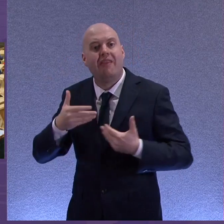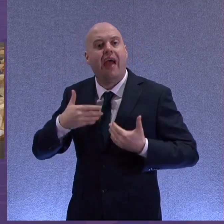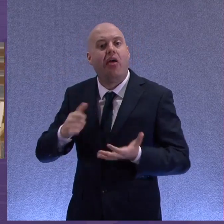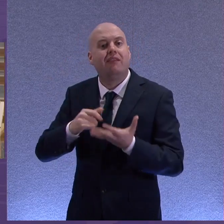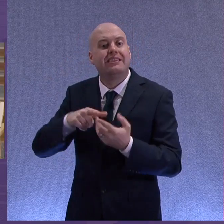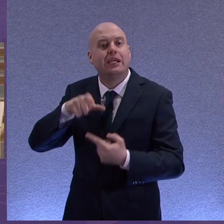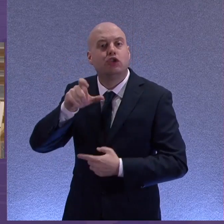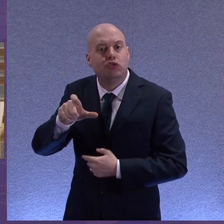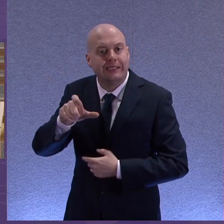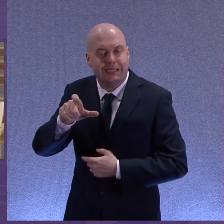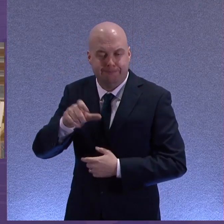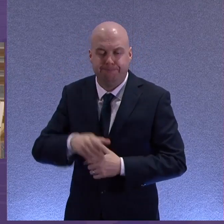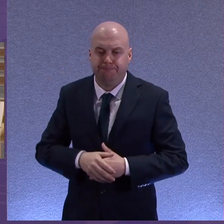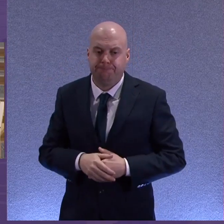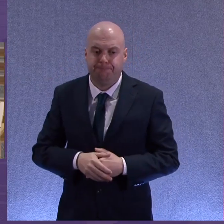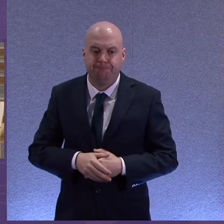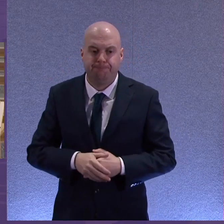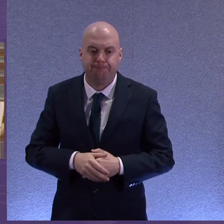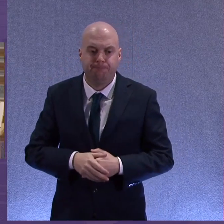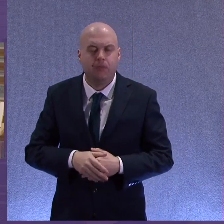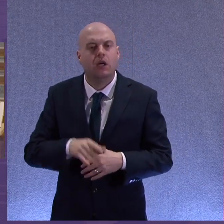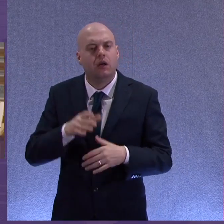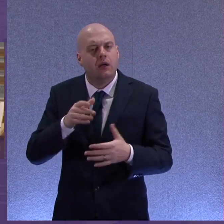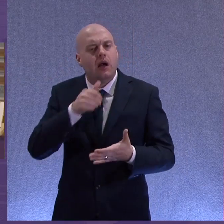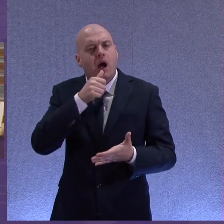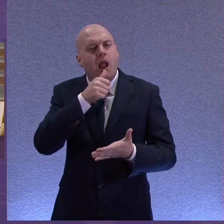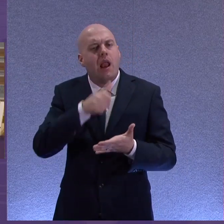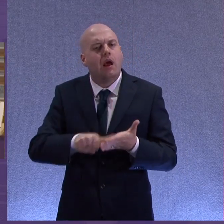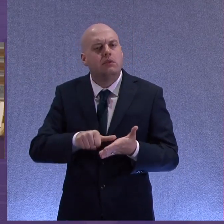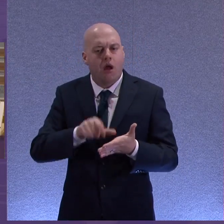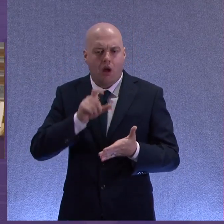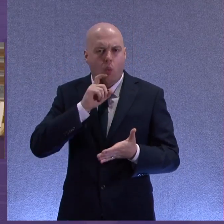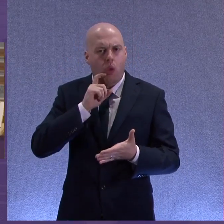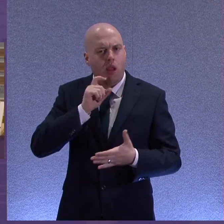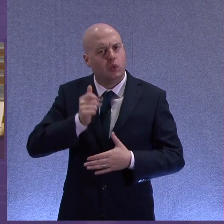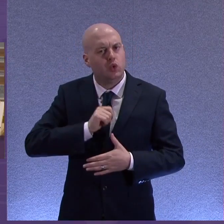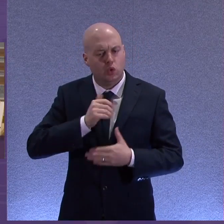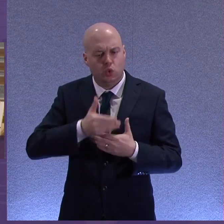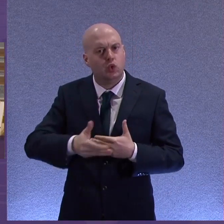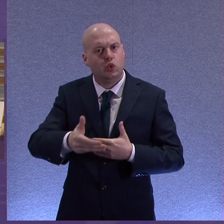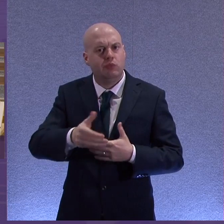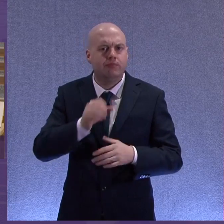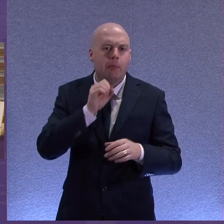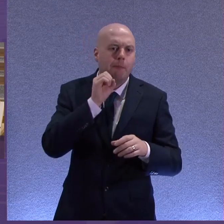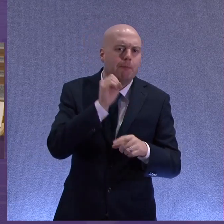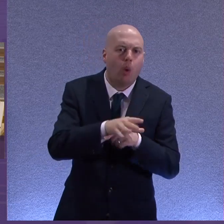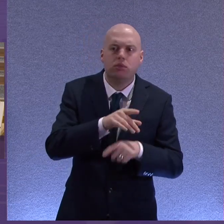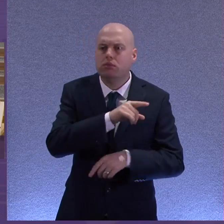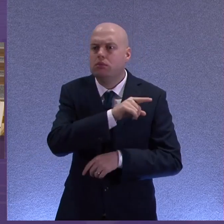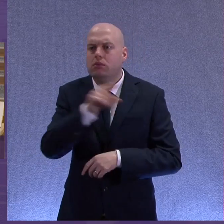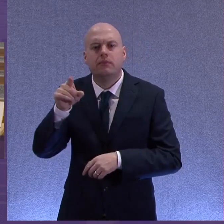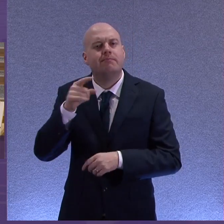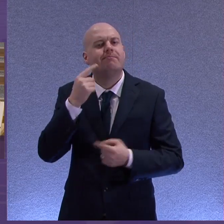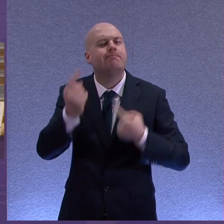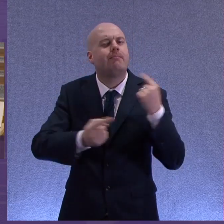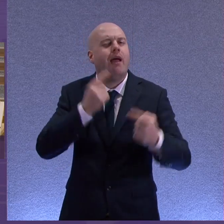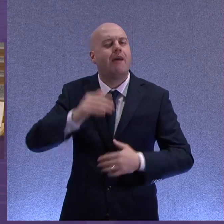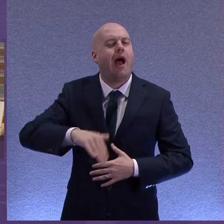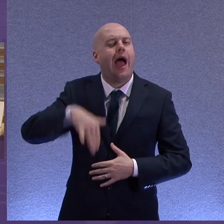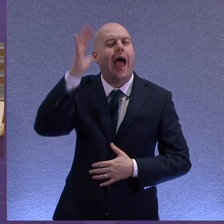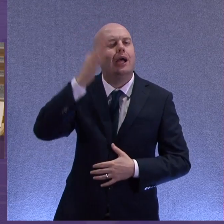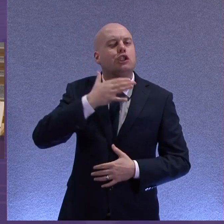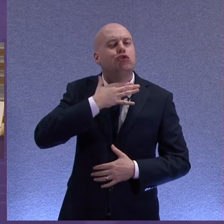Secretary. In relation to the letters going out to high-risk individuals, can the Health Secretary say when people can expect to get